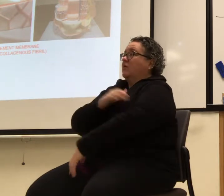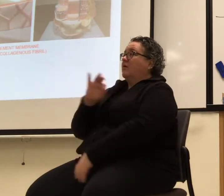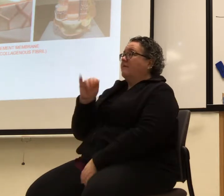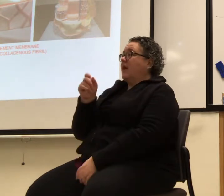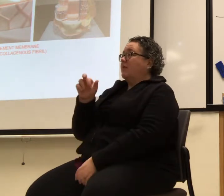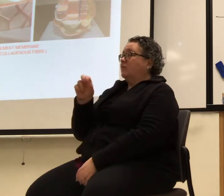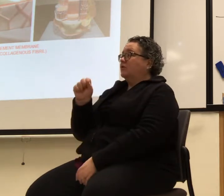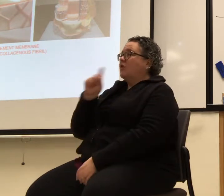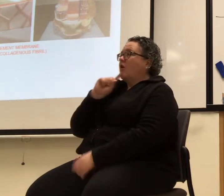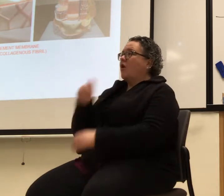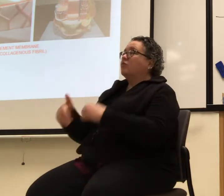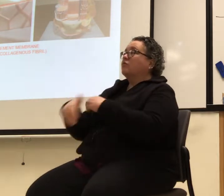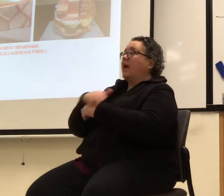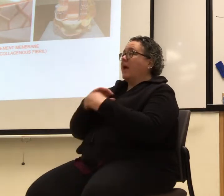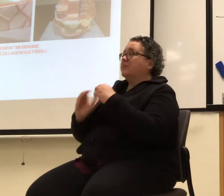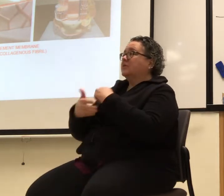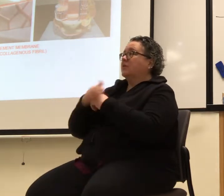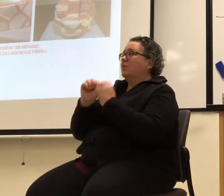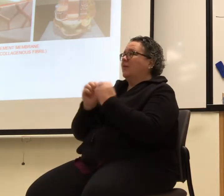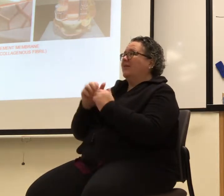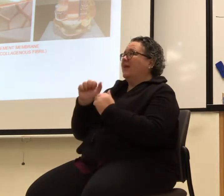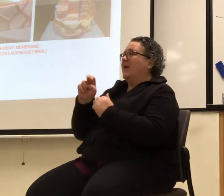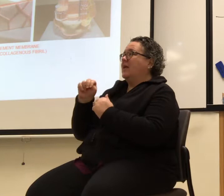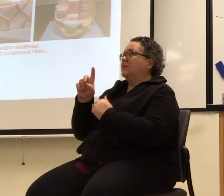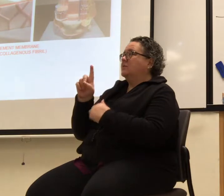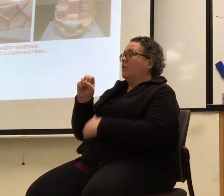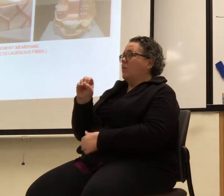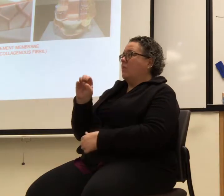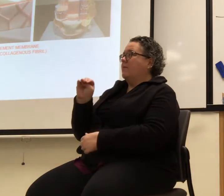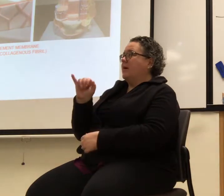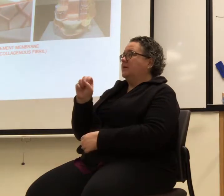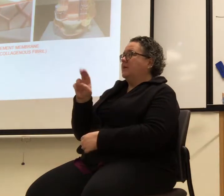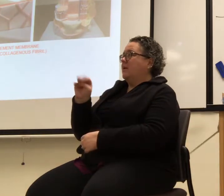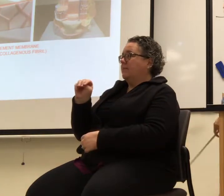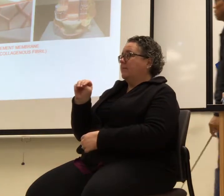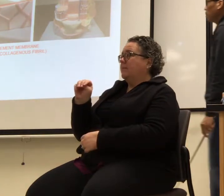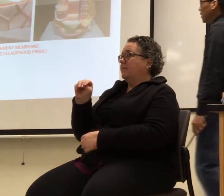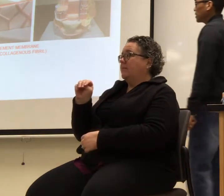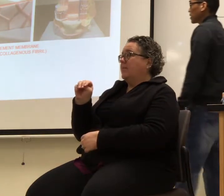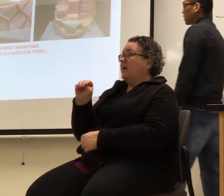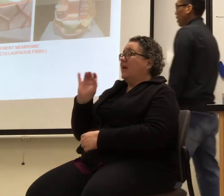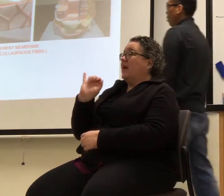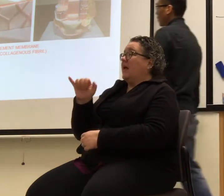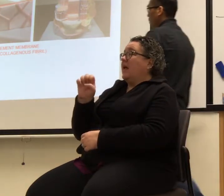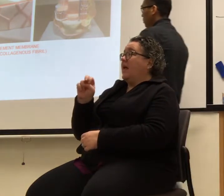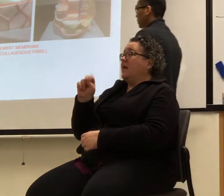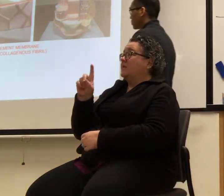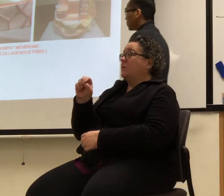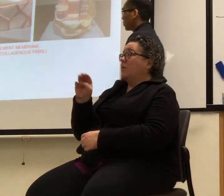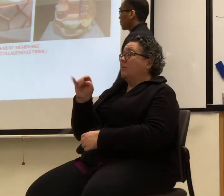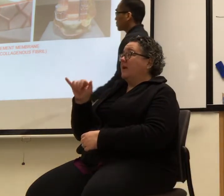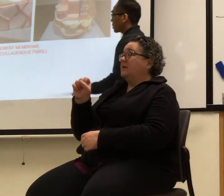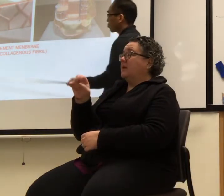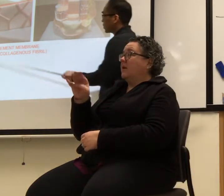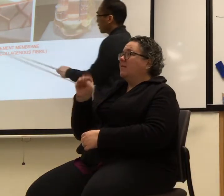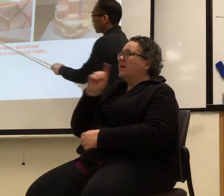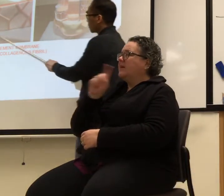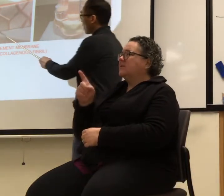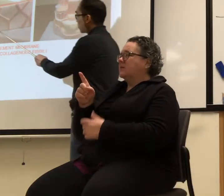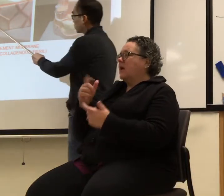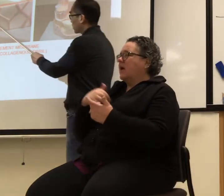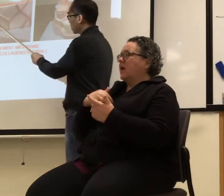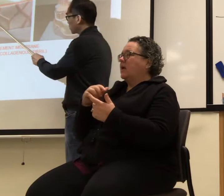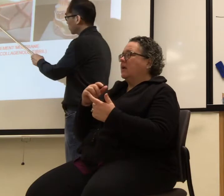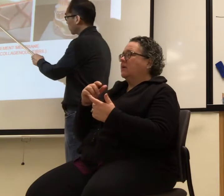with endomysium. And the endomysium is basically an areolar tissue, and there's some